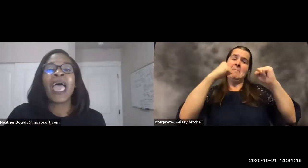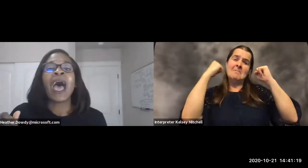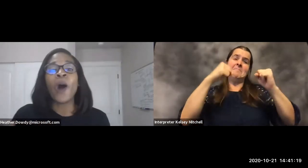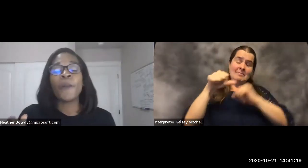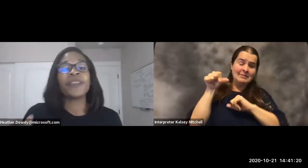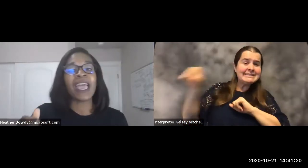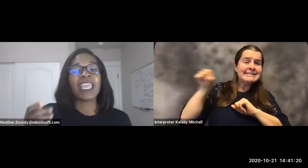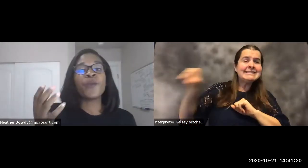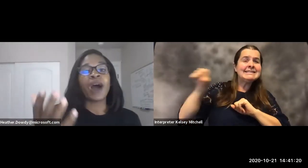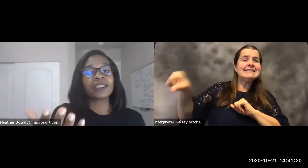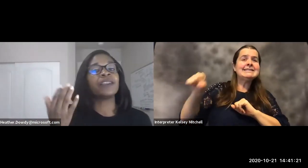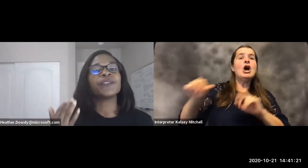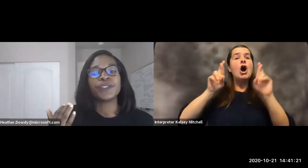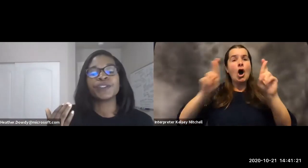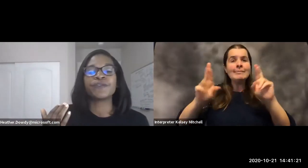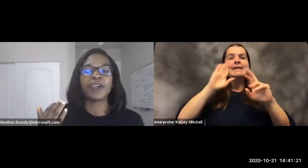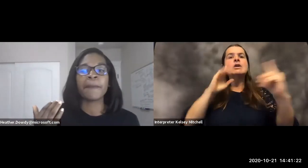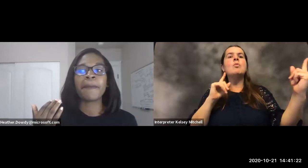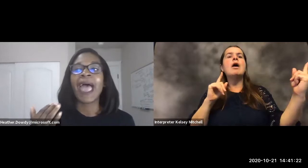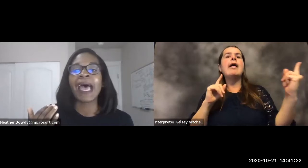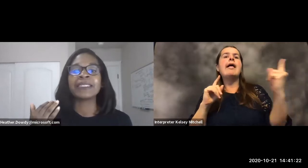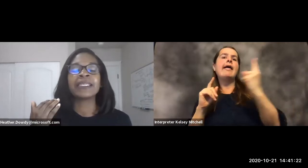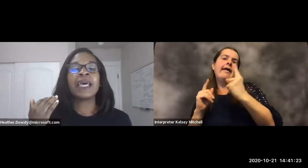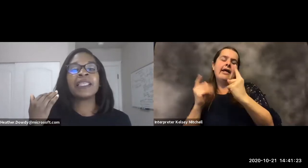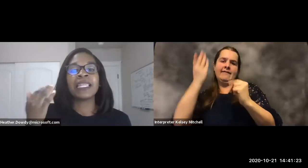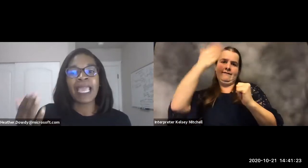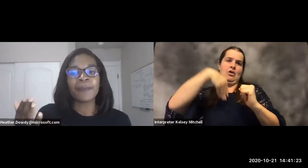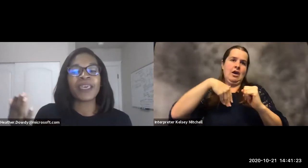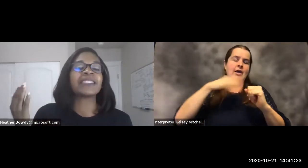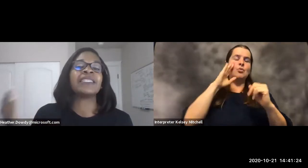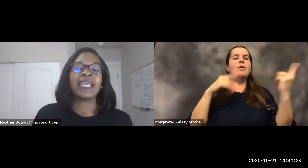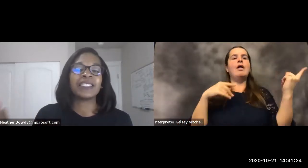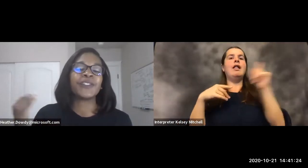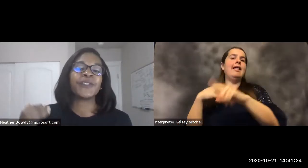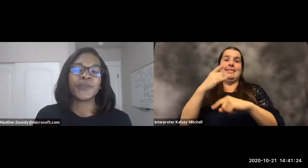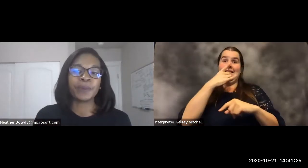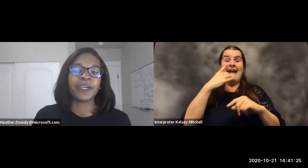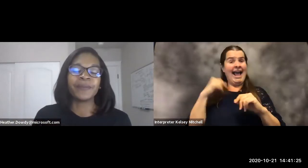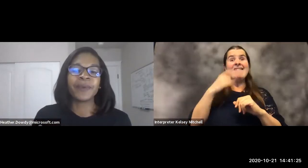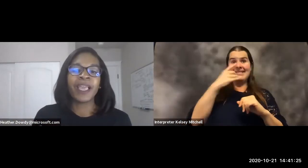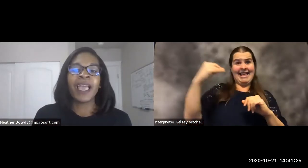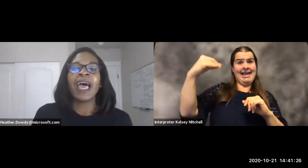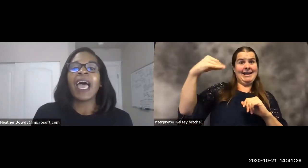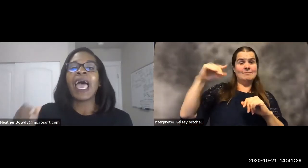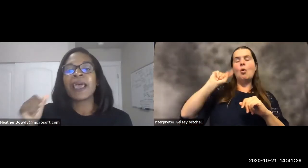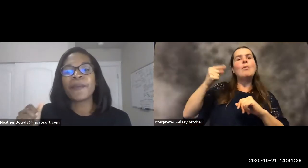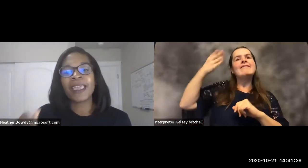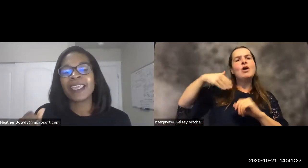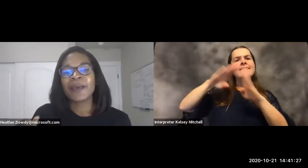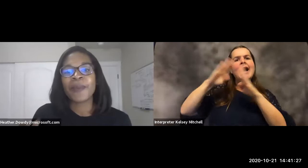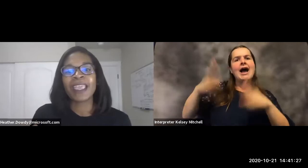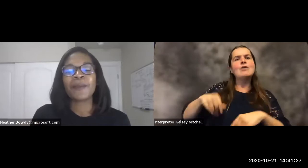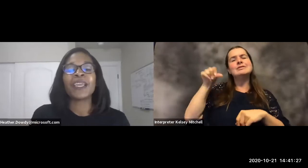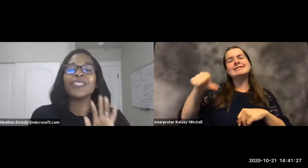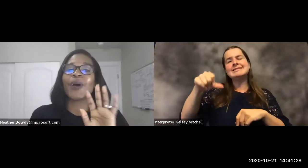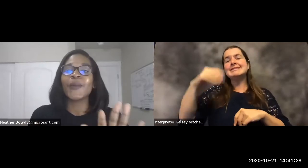doorbell, hoping that he walks closer to the front past the lamp that's connected to the doorbell. And I'm